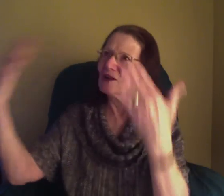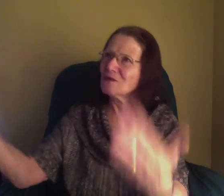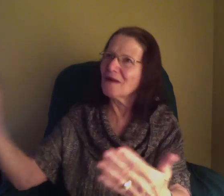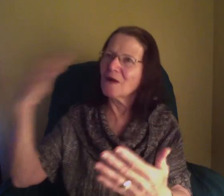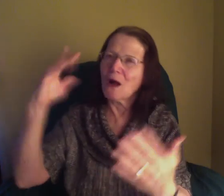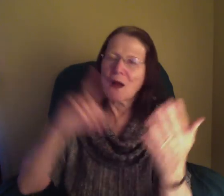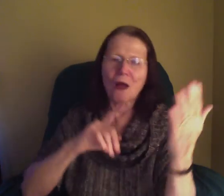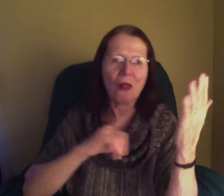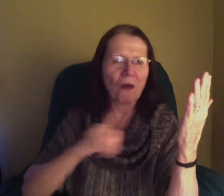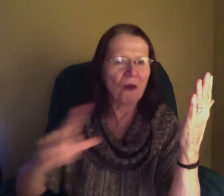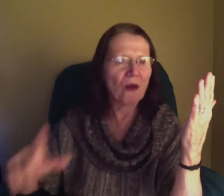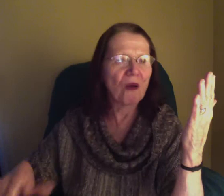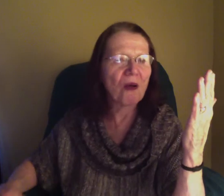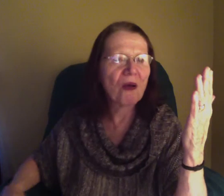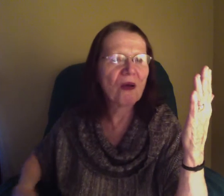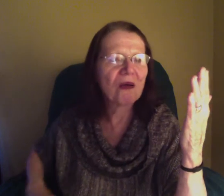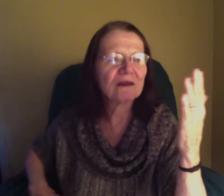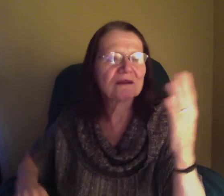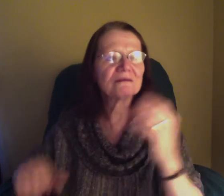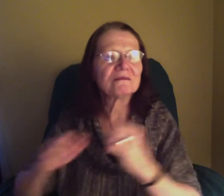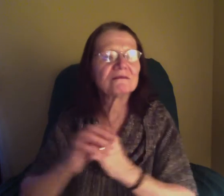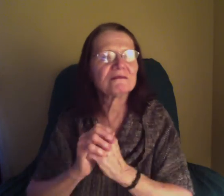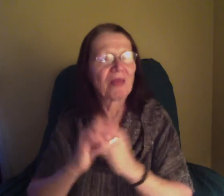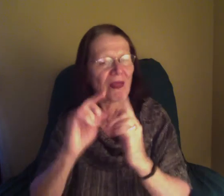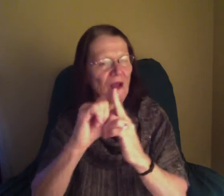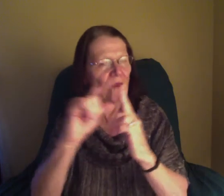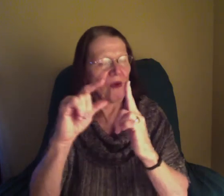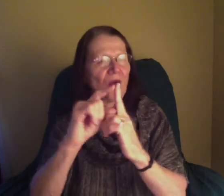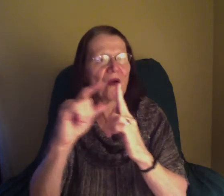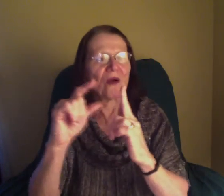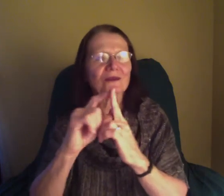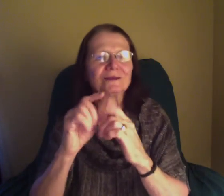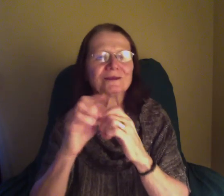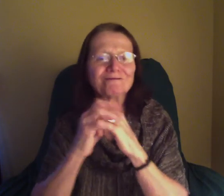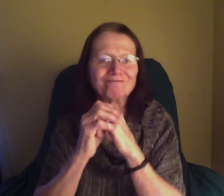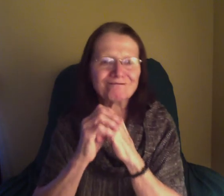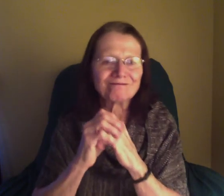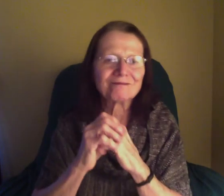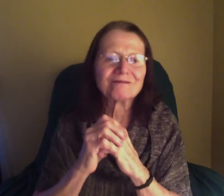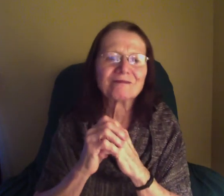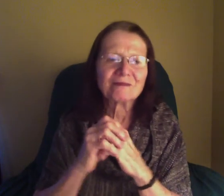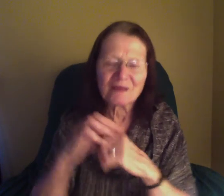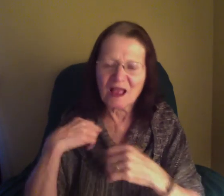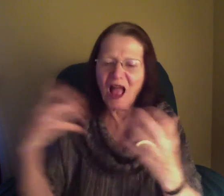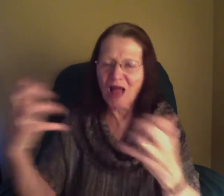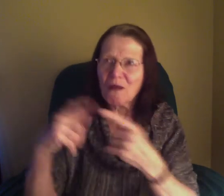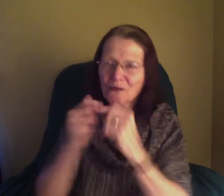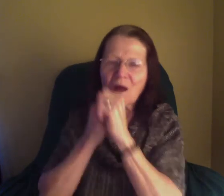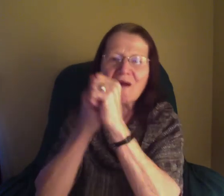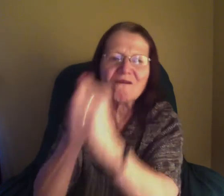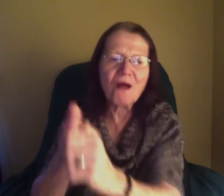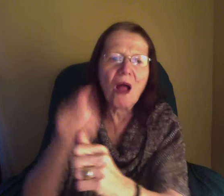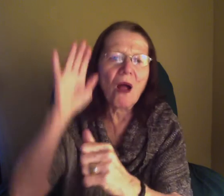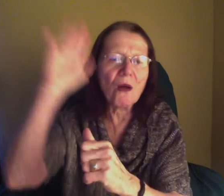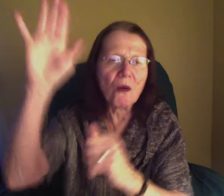a good and I thought that was